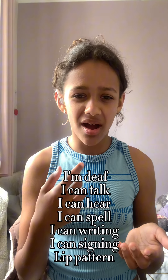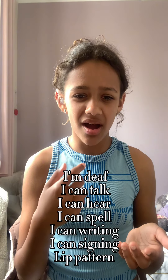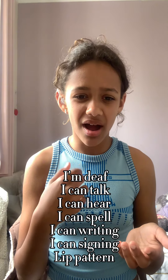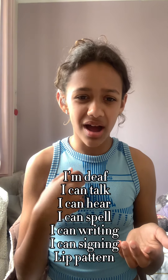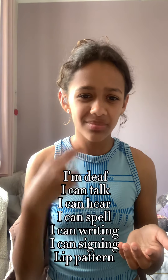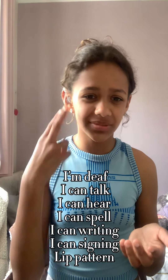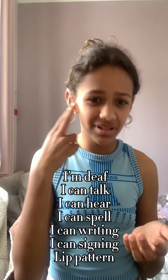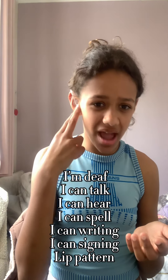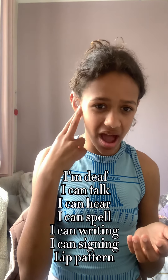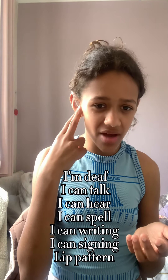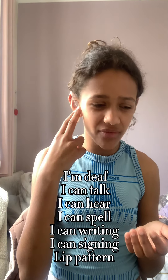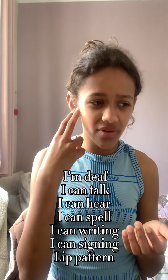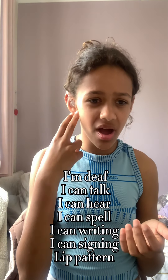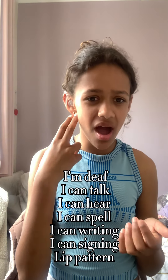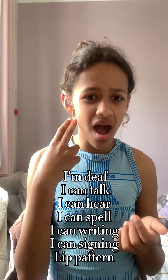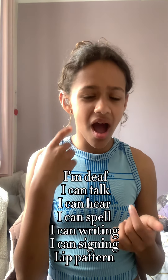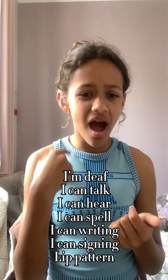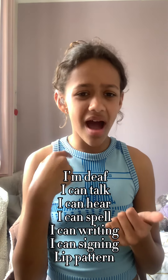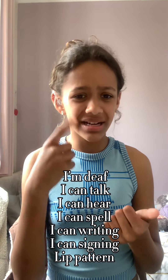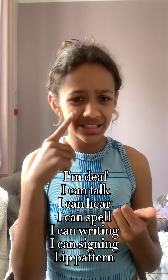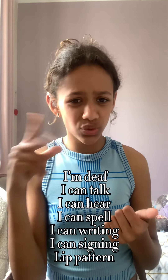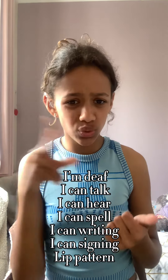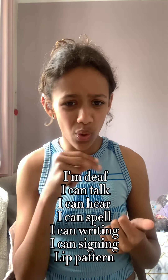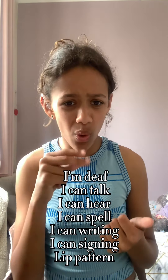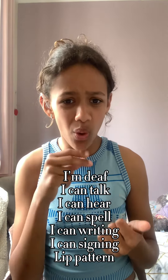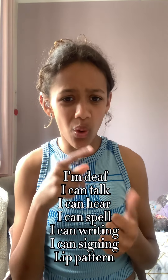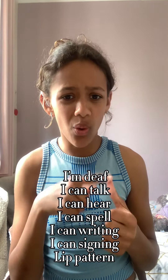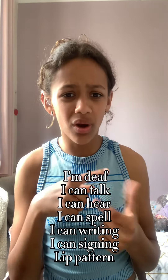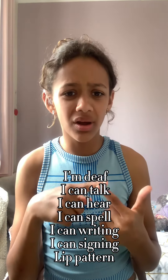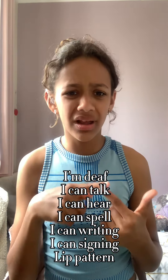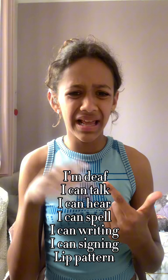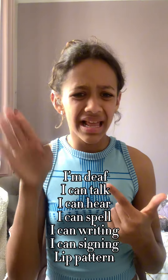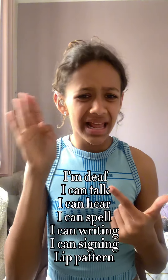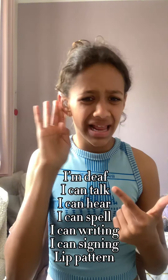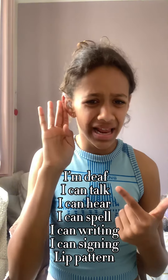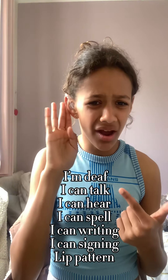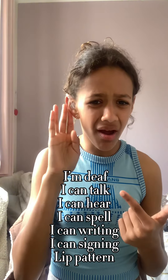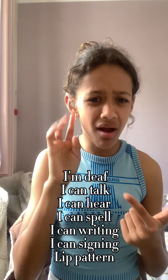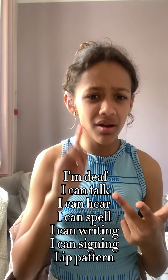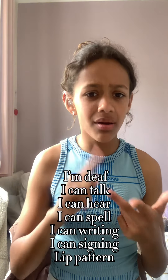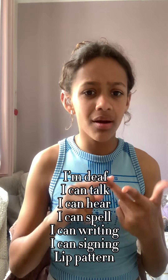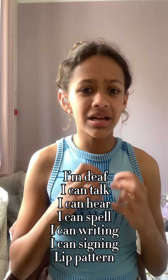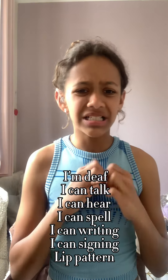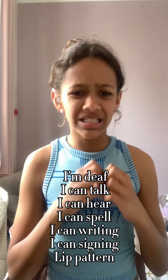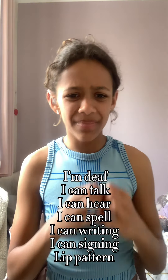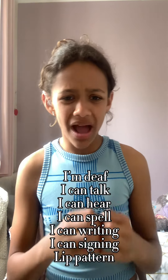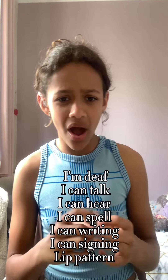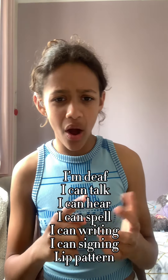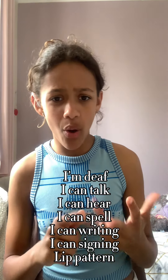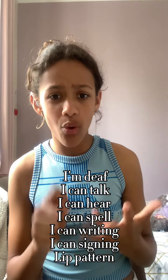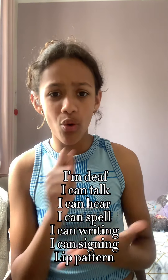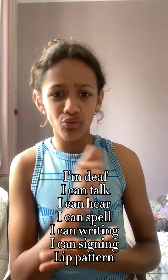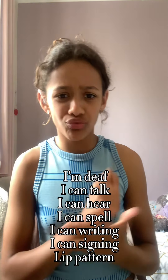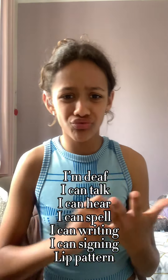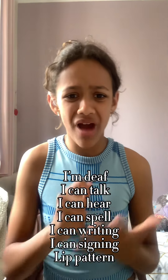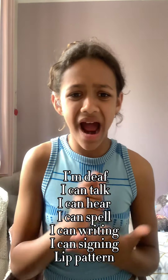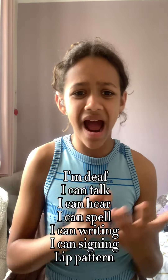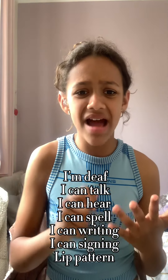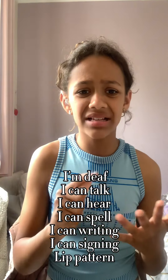And the actual hair, smell, dry,